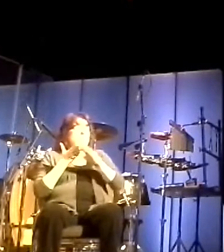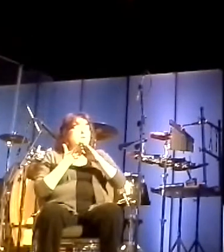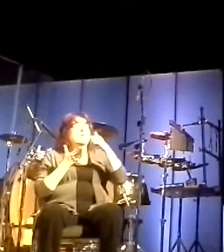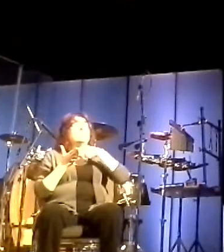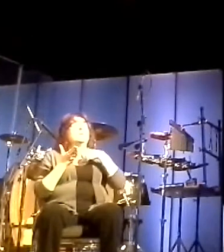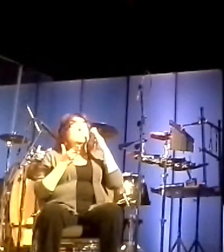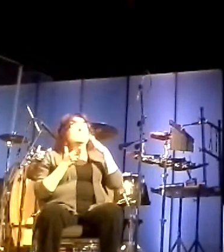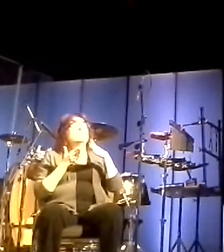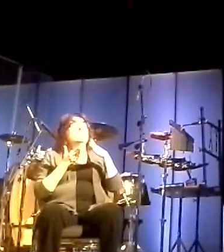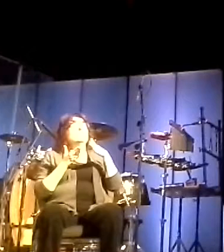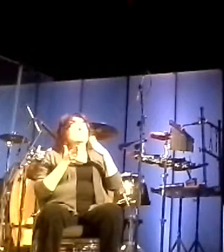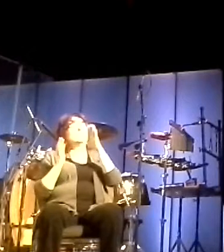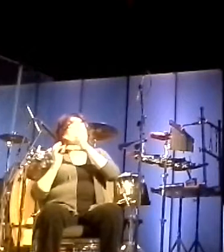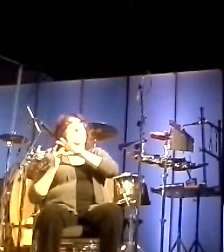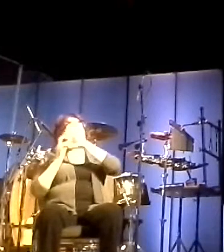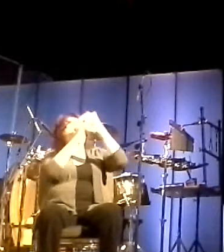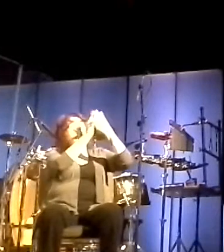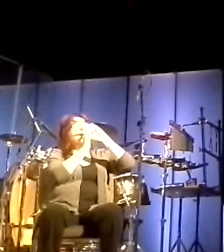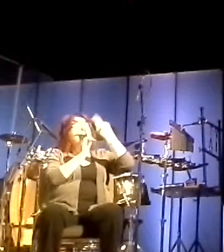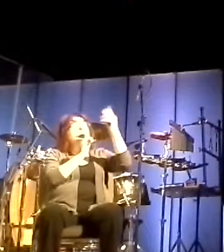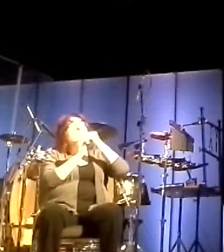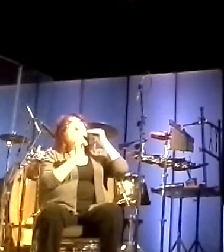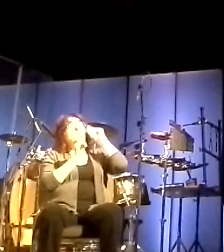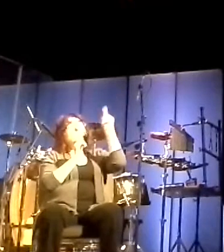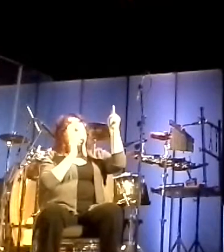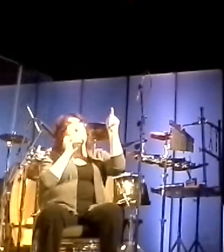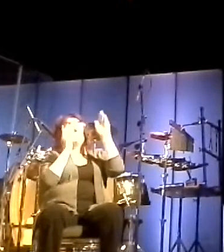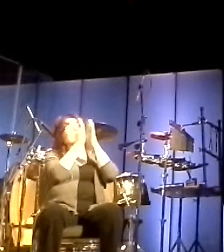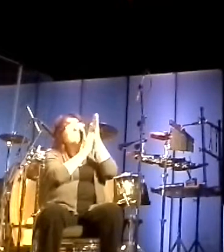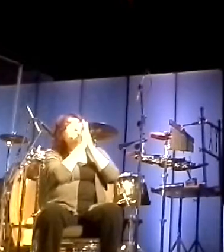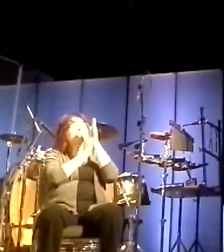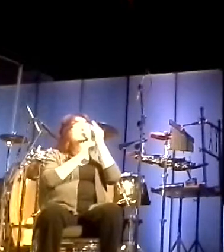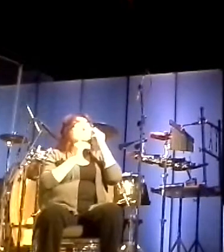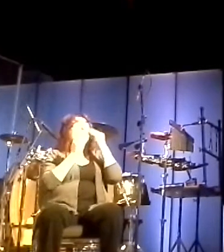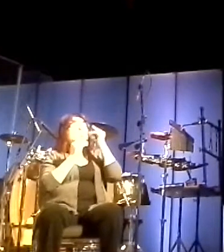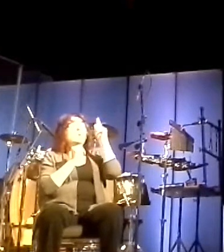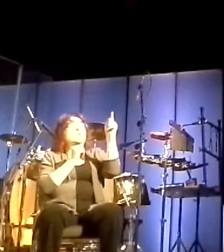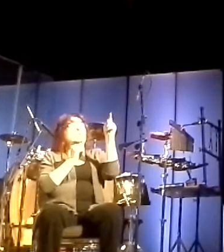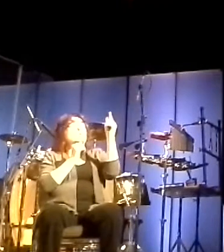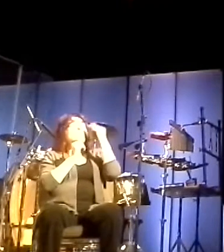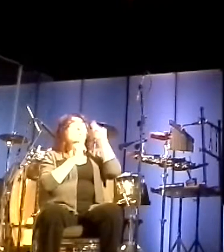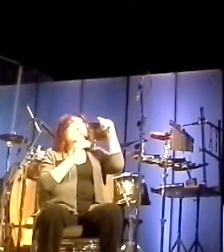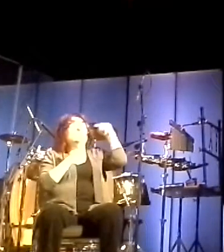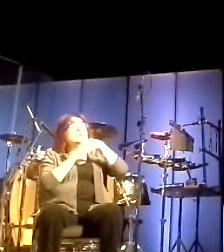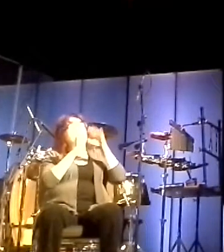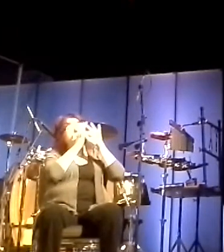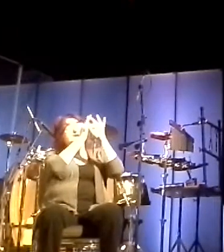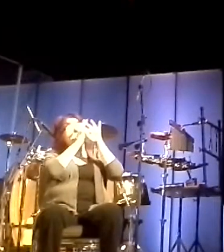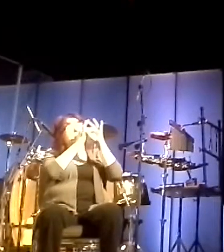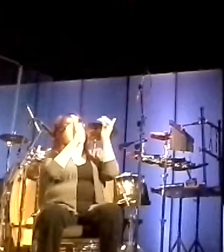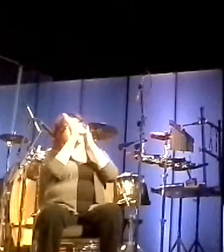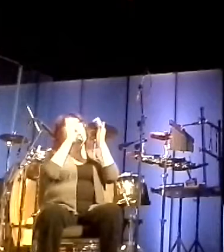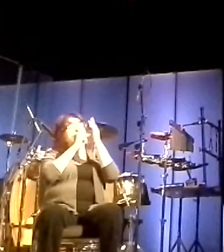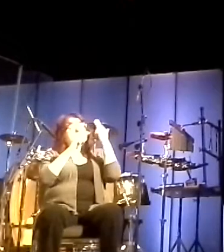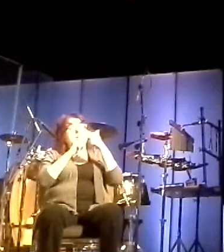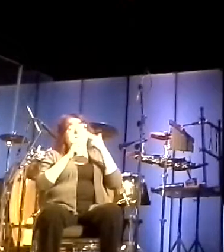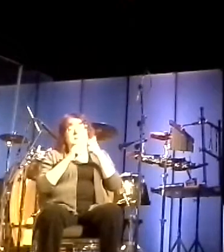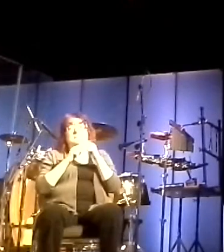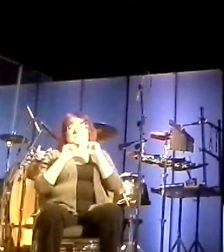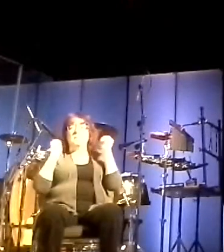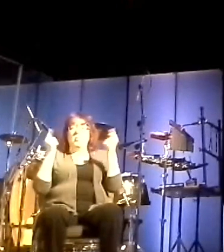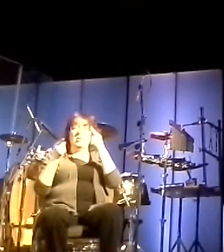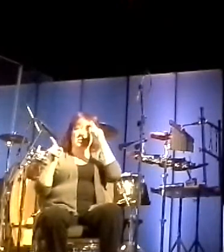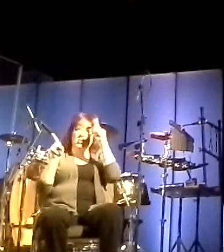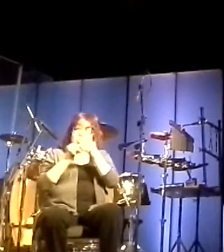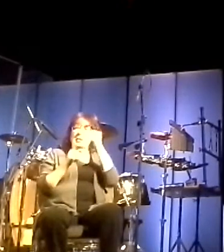me, to bring me back home to you. I look forward to knowing you, Jesus, knowing you deeply. In Jesus' name. And